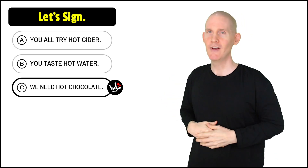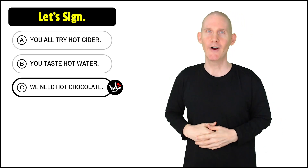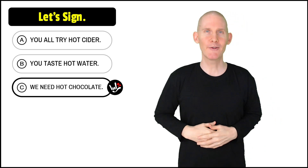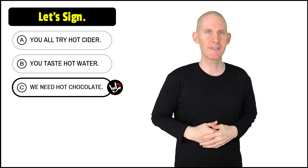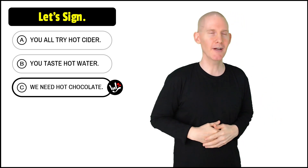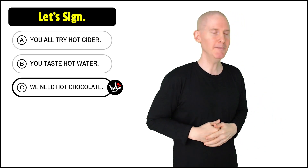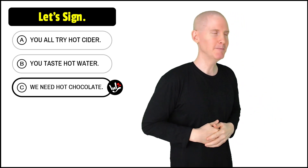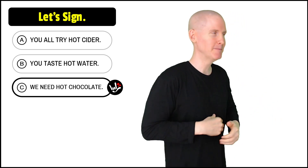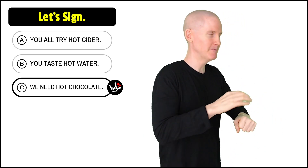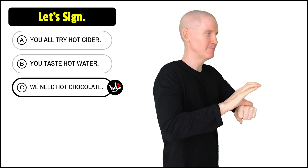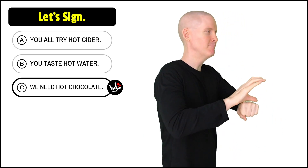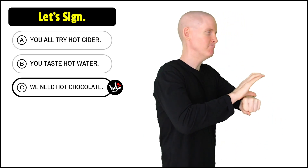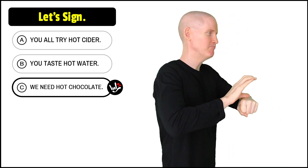Other side,